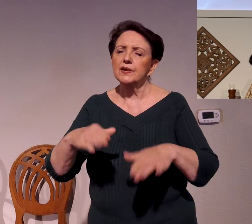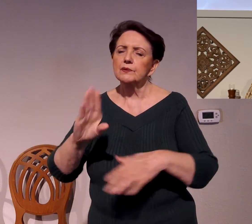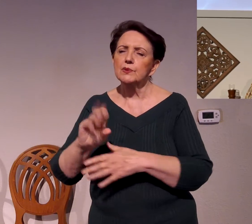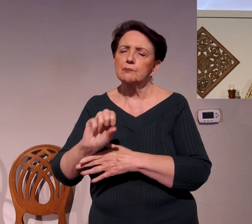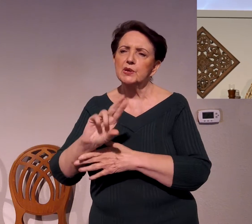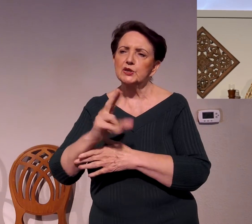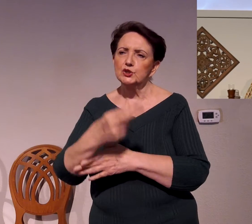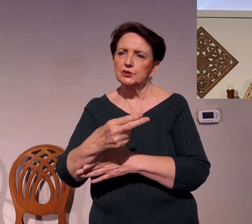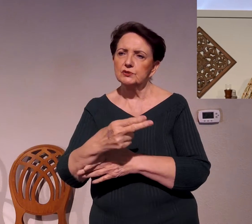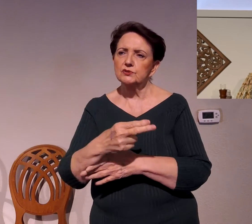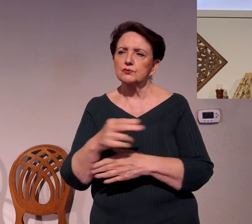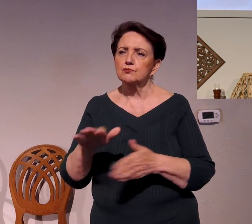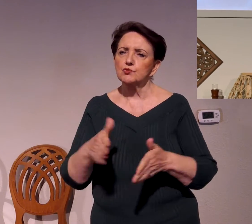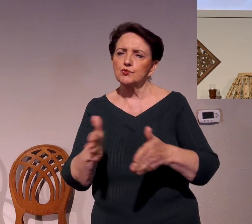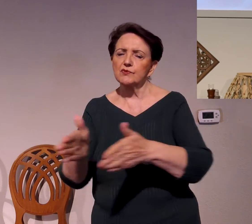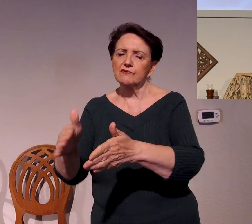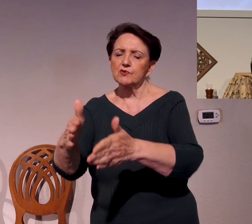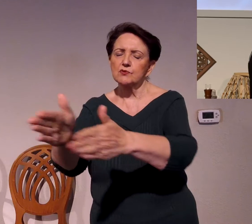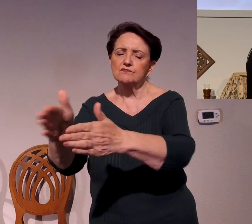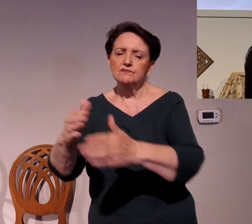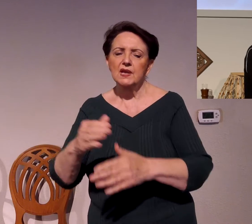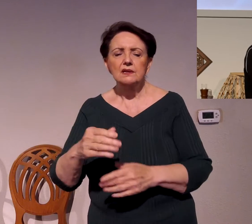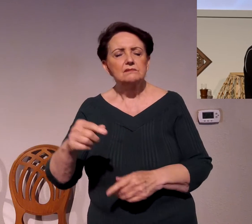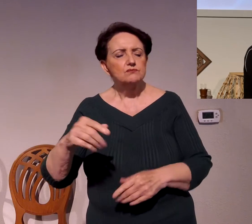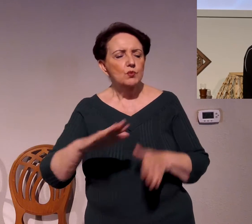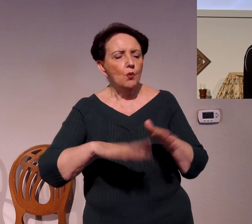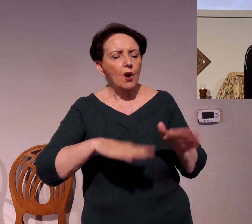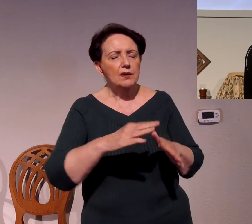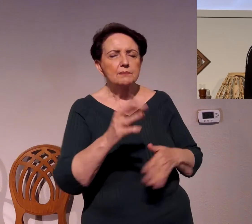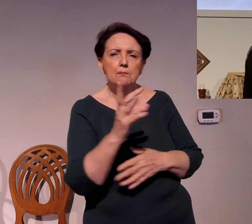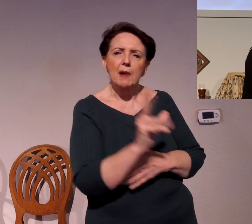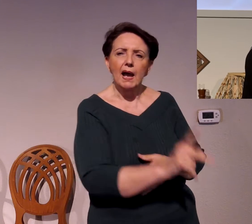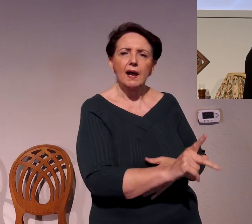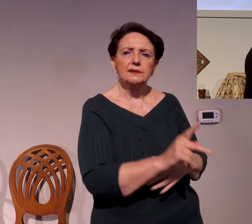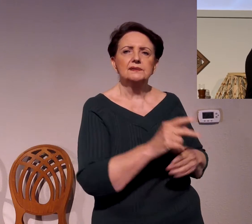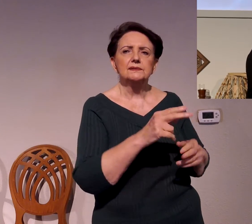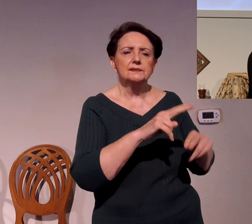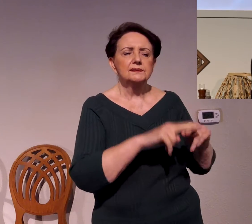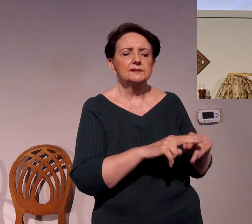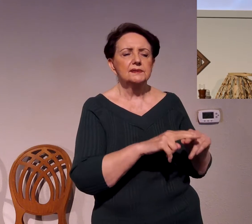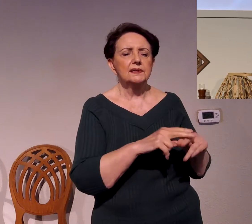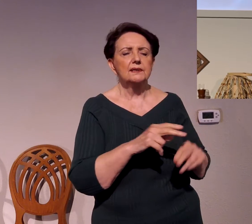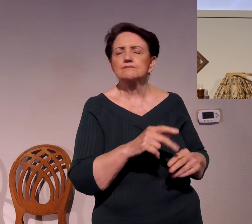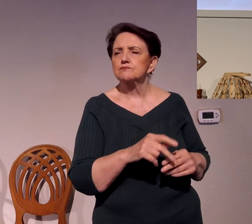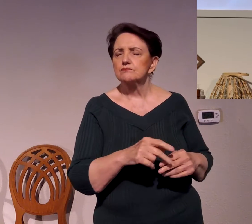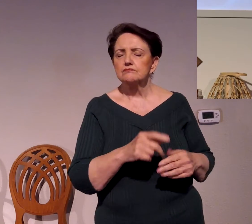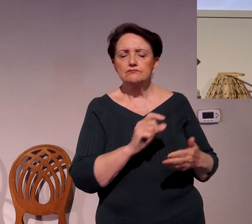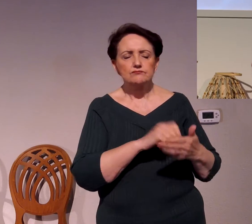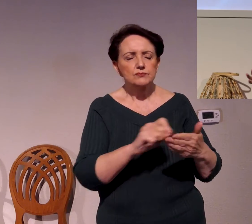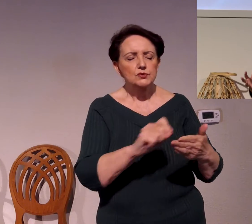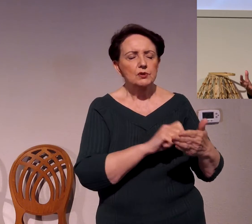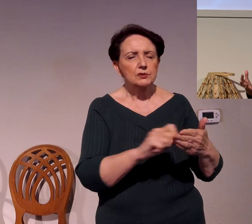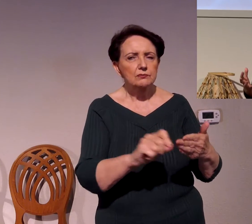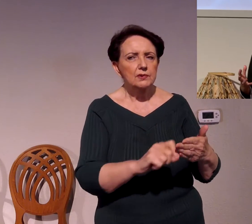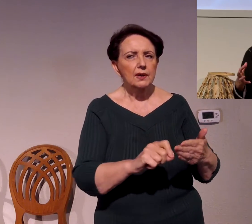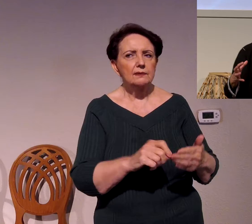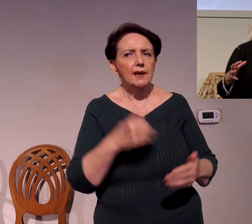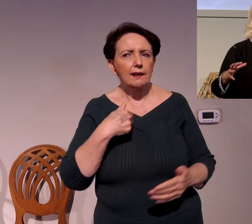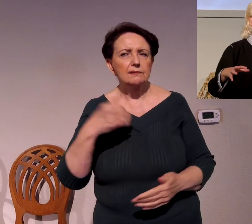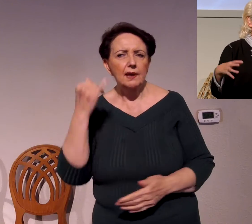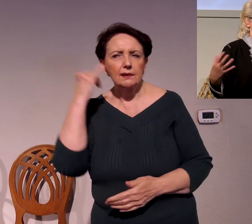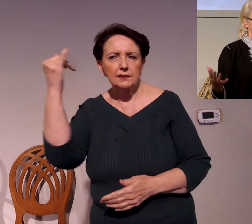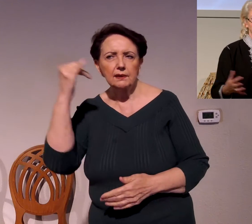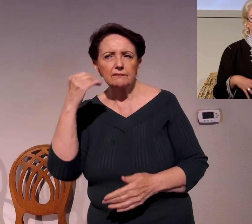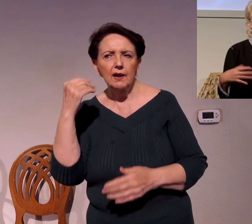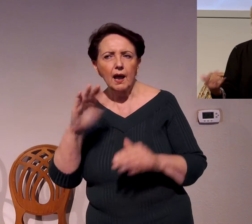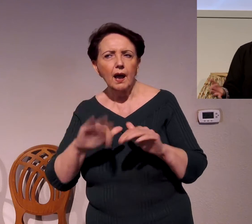river area that they had and coming back and sitting on my little porch starting to write. And I had this whole idea about how that was going to look, and I